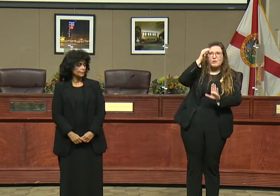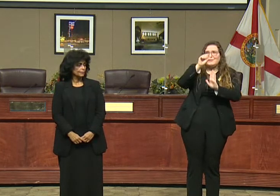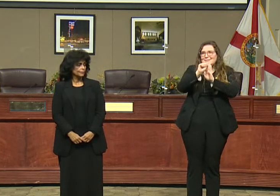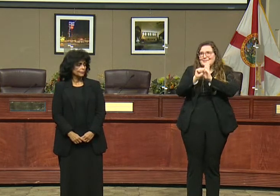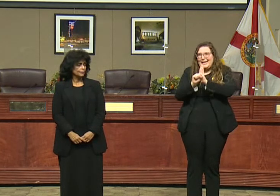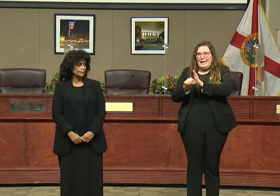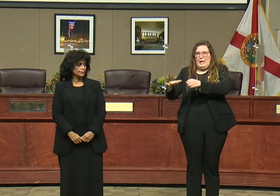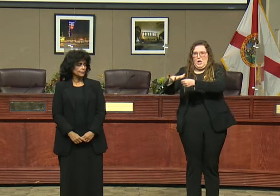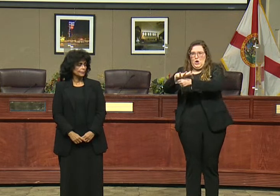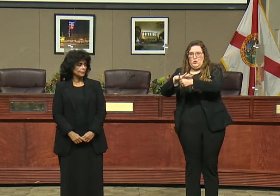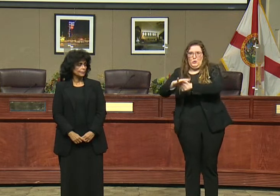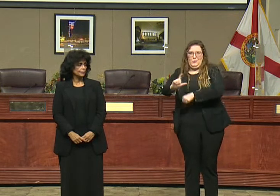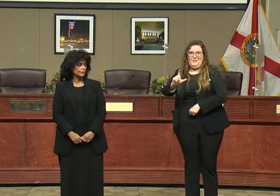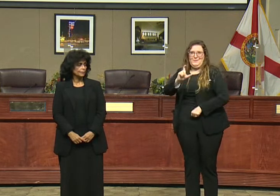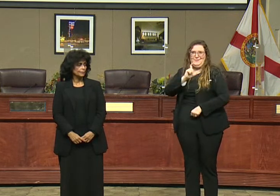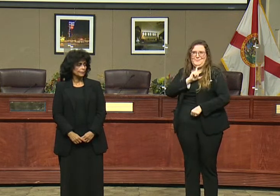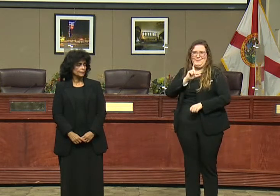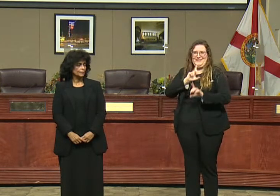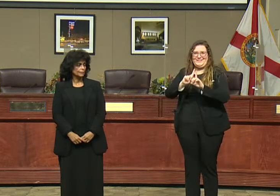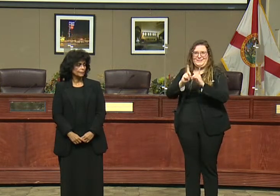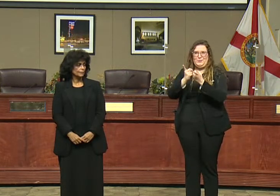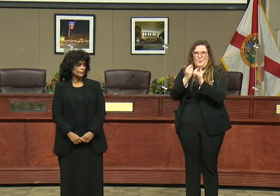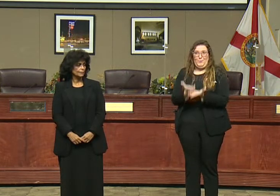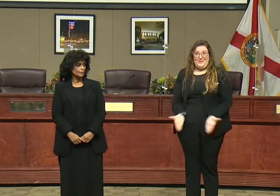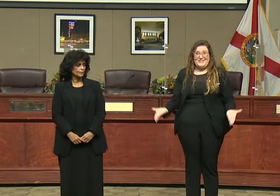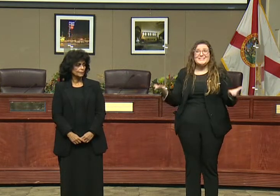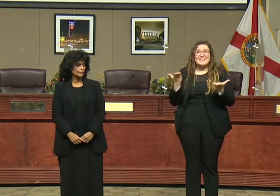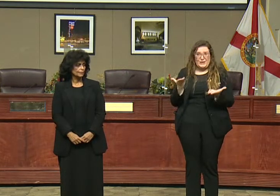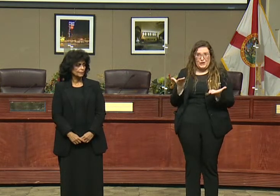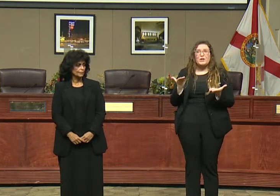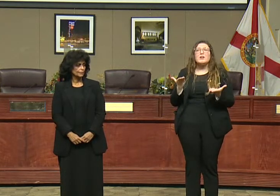agencies here have engaged in